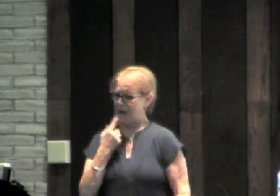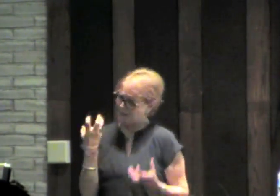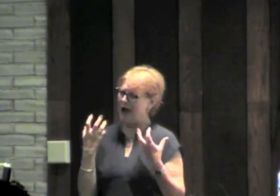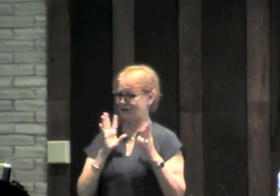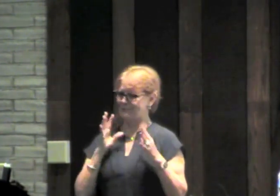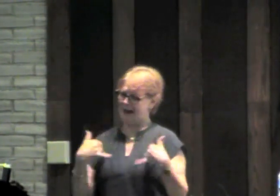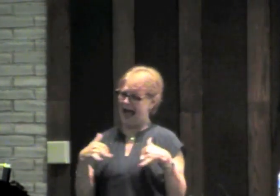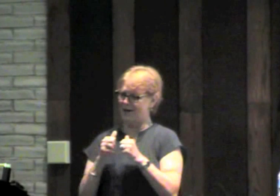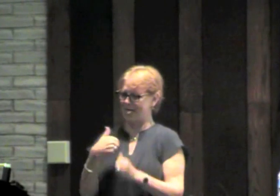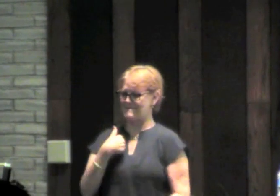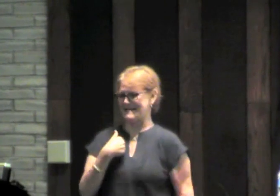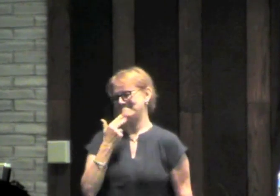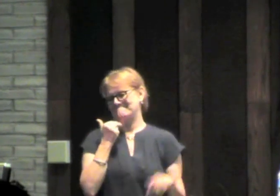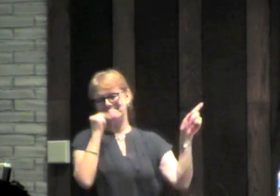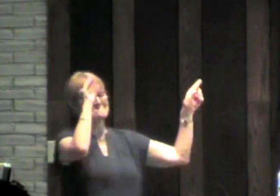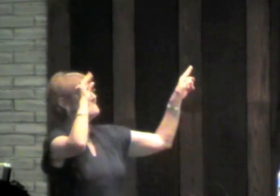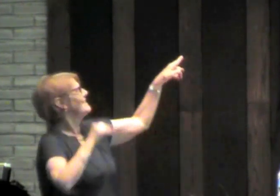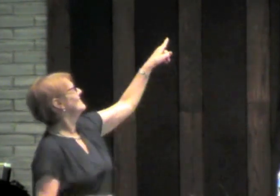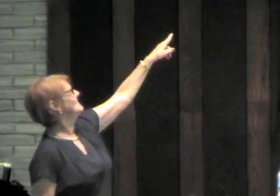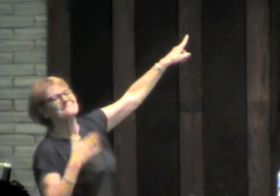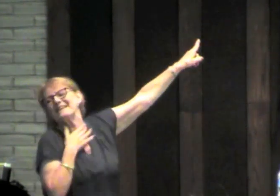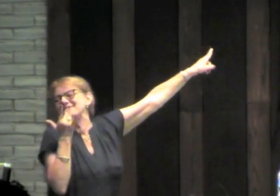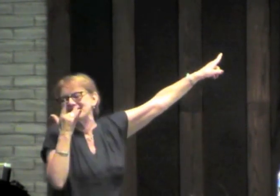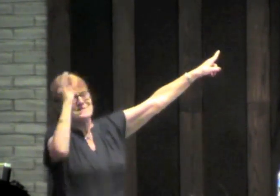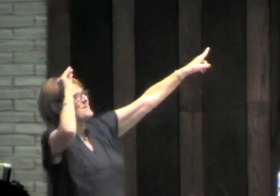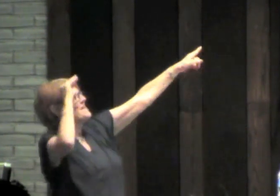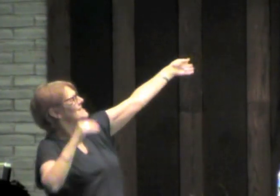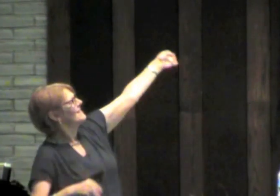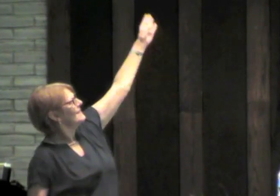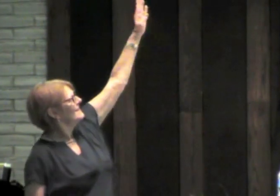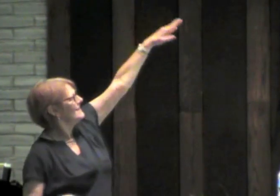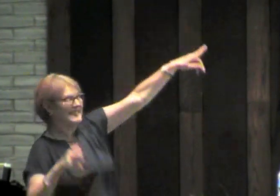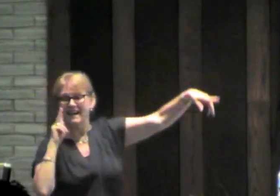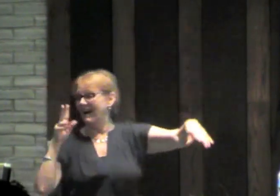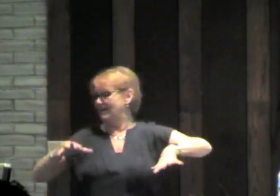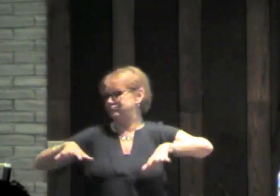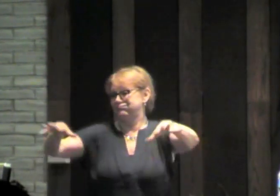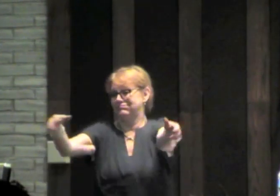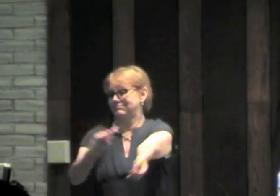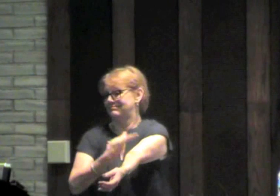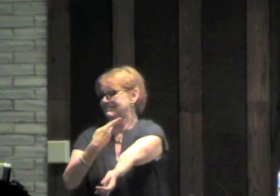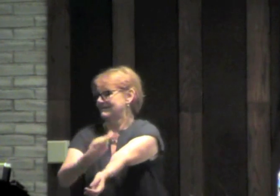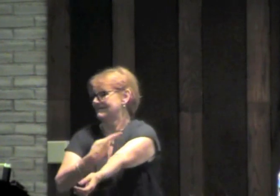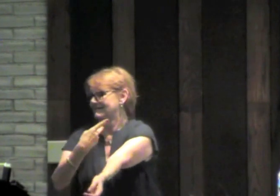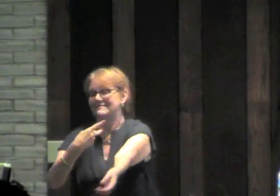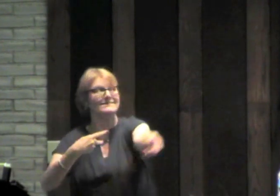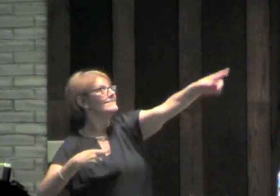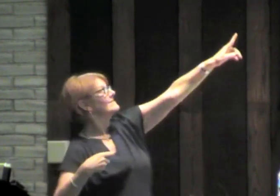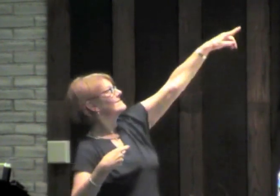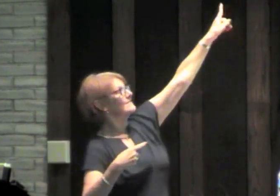sorry for him. Because he just wanted to talk and play with me. He was so cute. He was my favorite. And you can see here's the sheep. There's